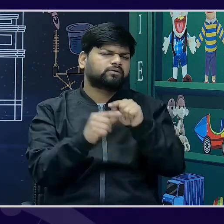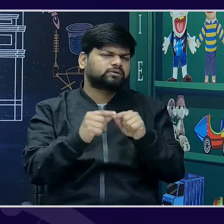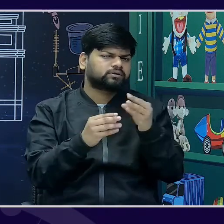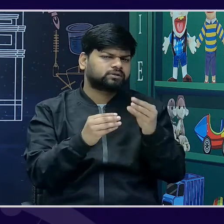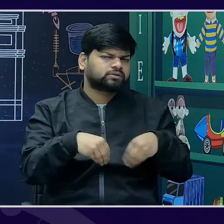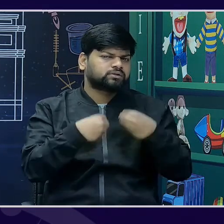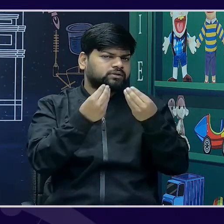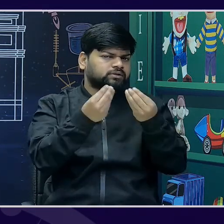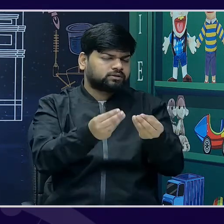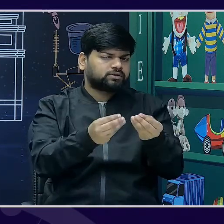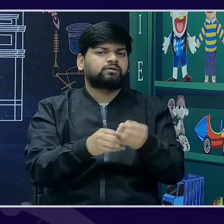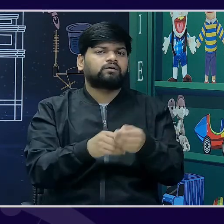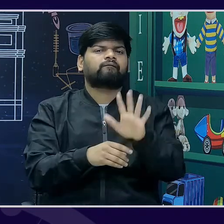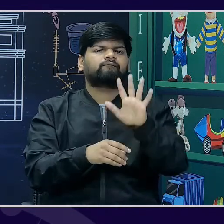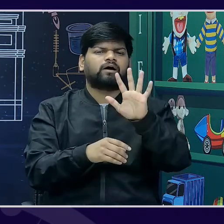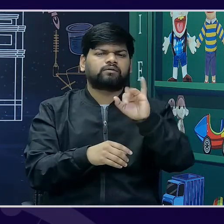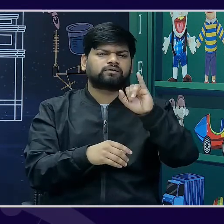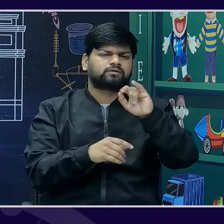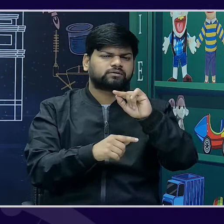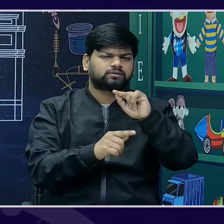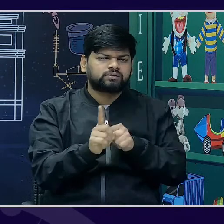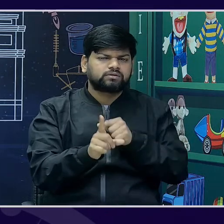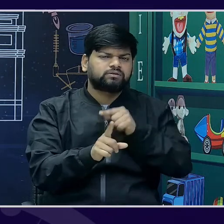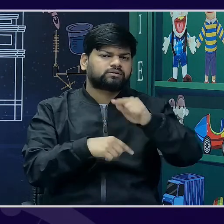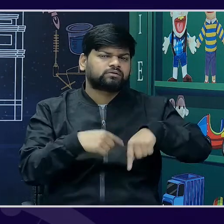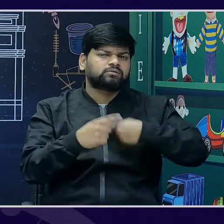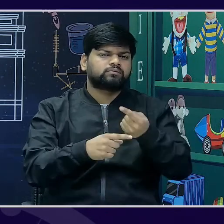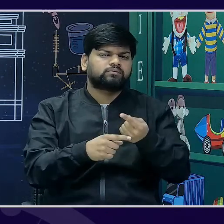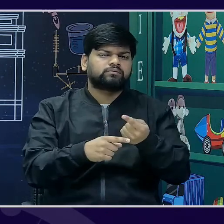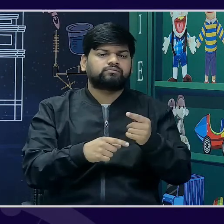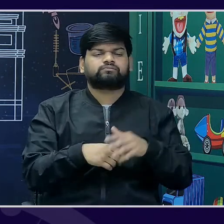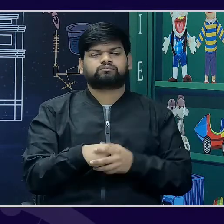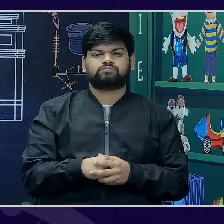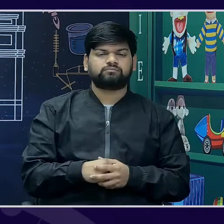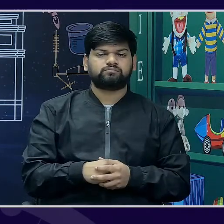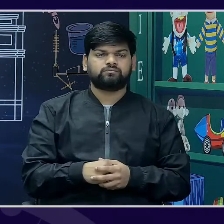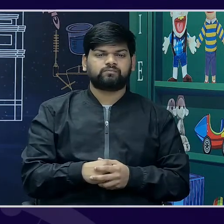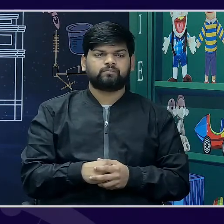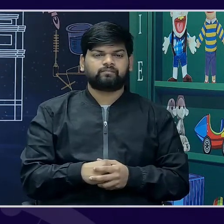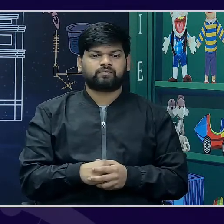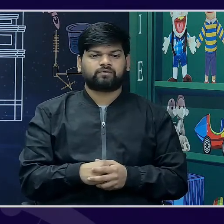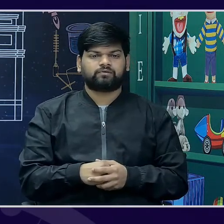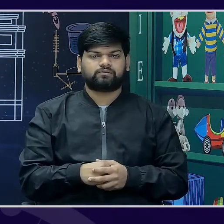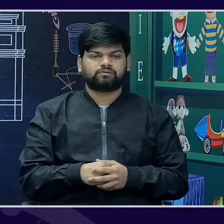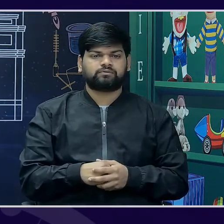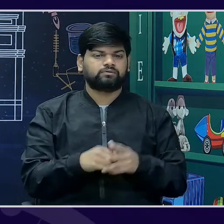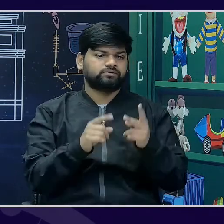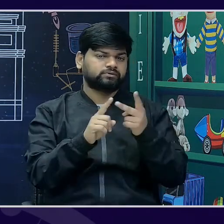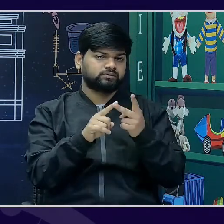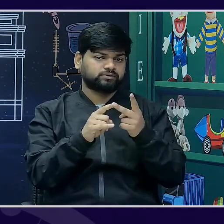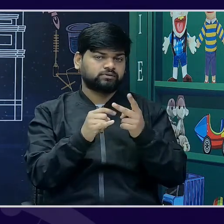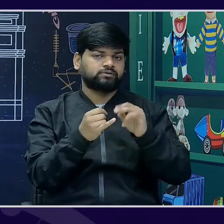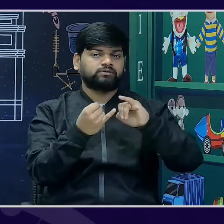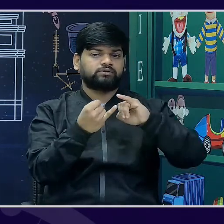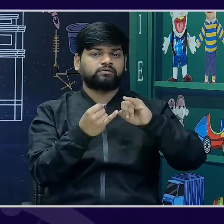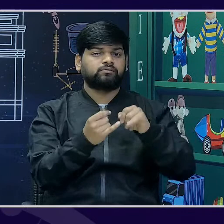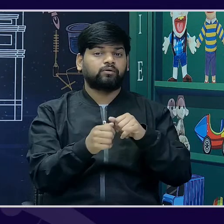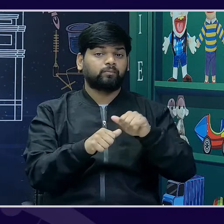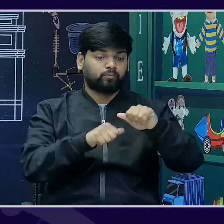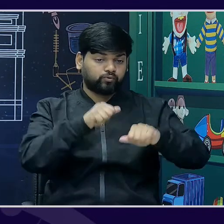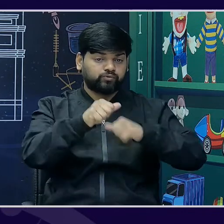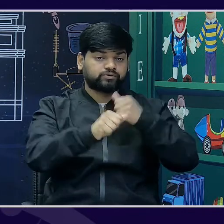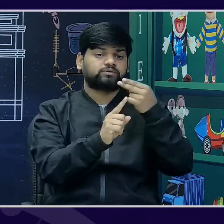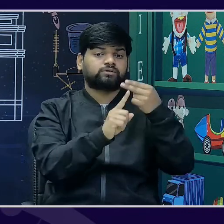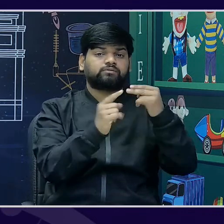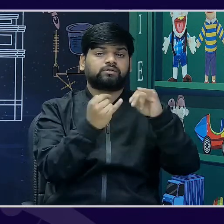Post-operatively, what auditory training program and switch on. Switch on is a procedure where we have two parts of